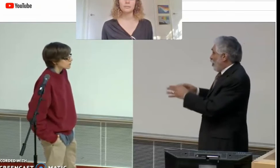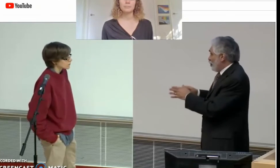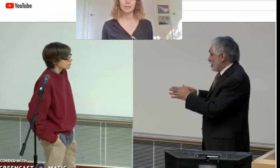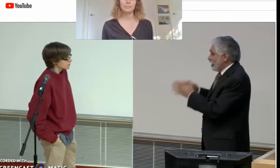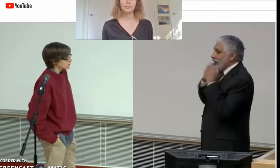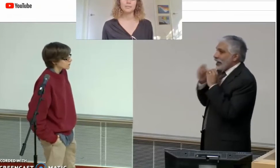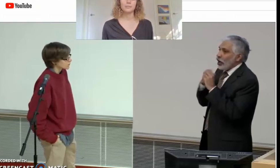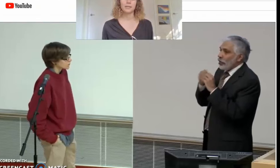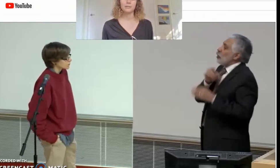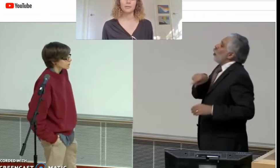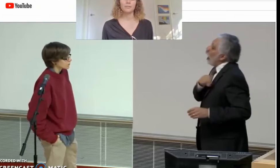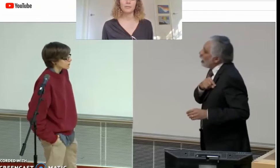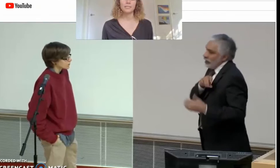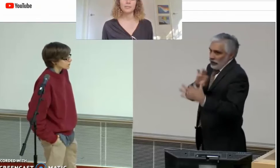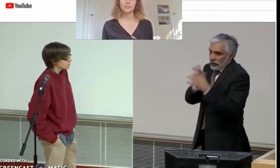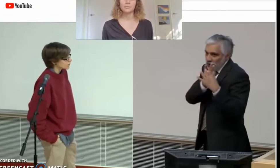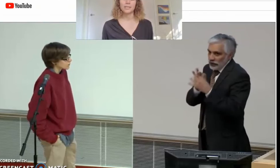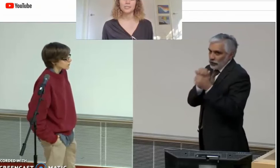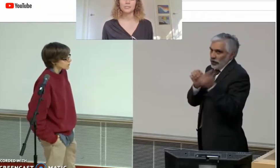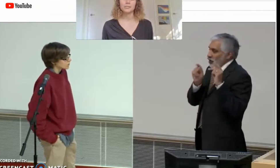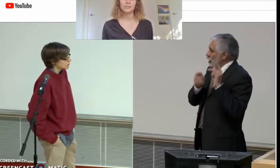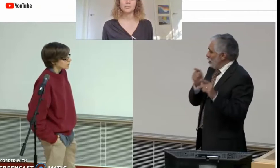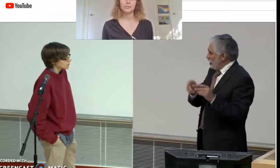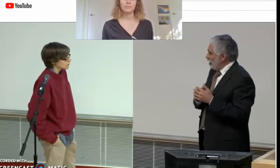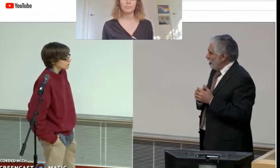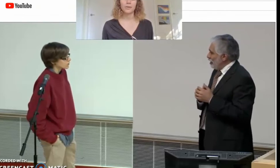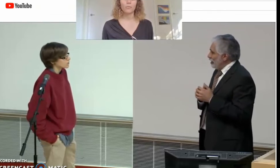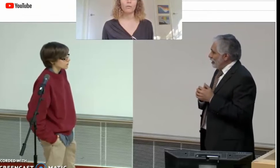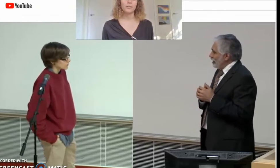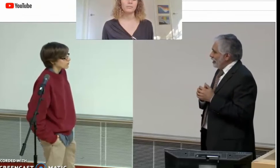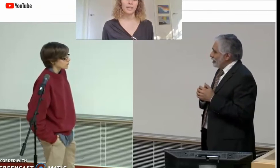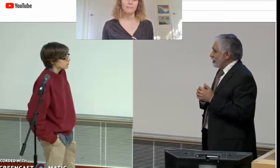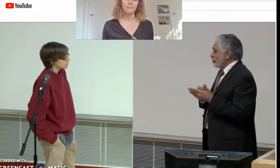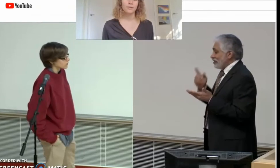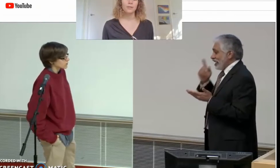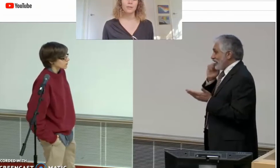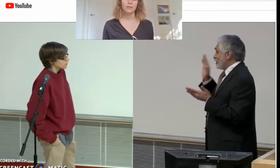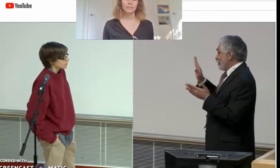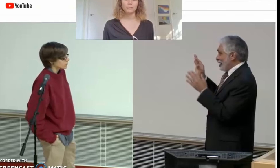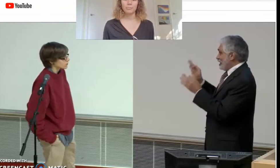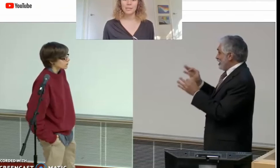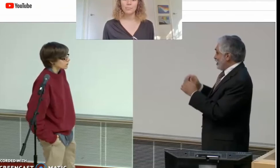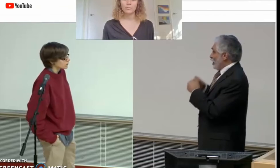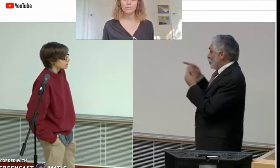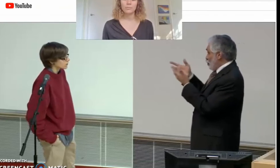Becoming blind means you don't care about material possessions. You have a better quality of life interacting with people.